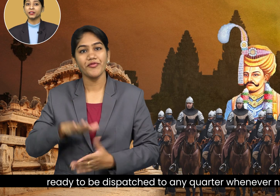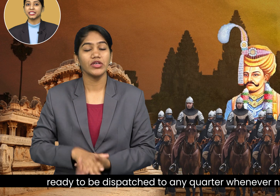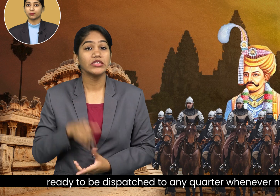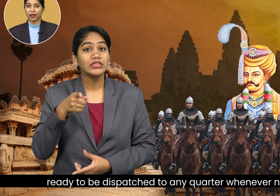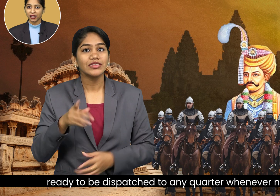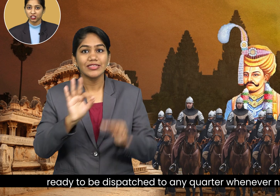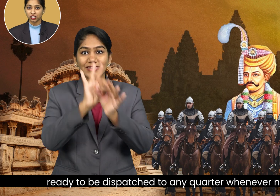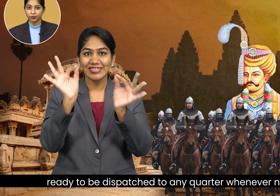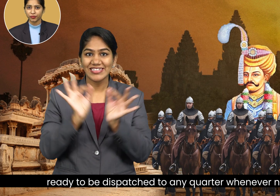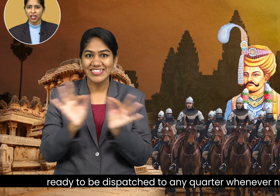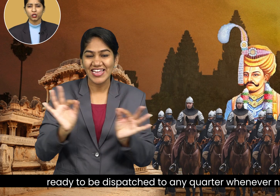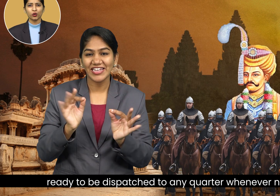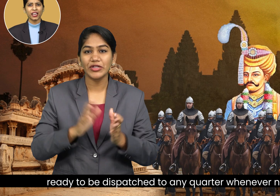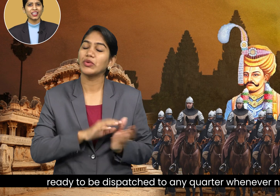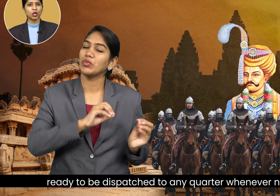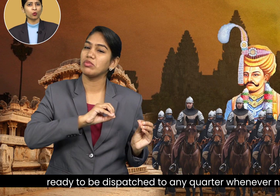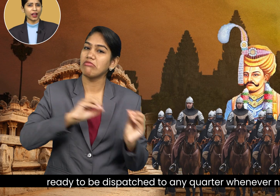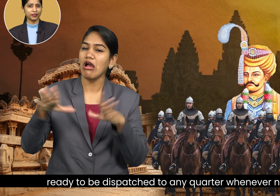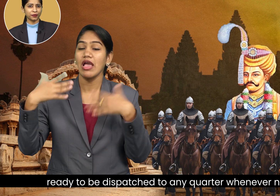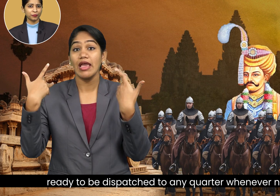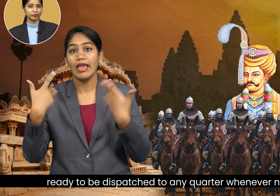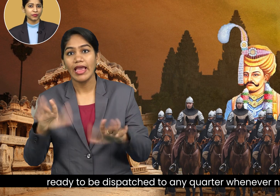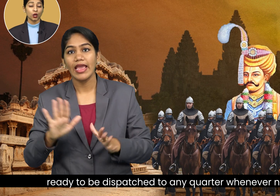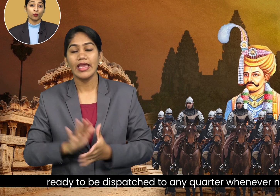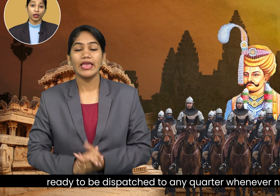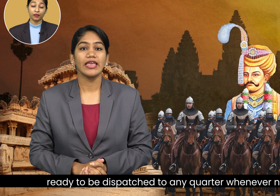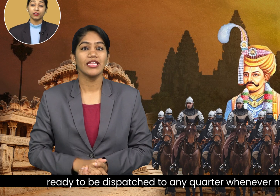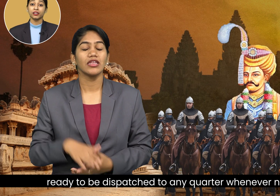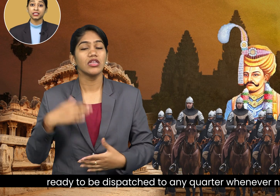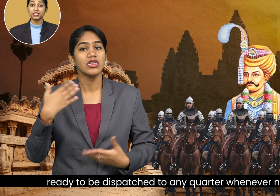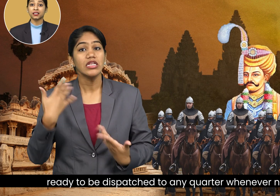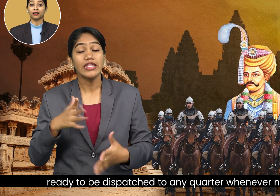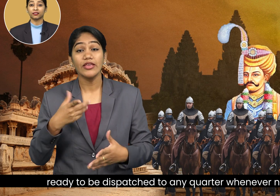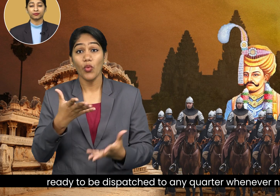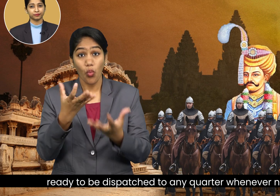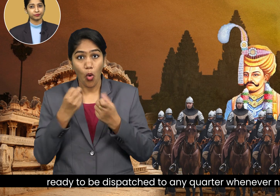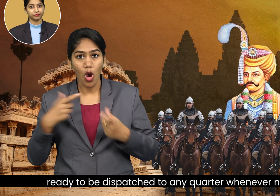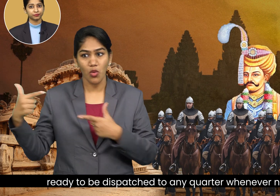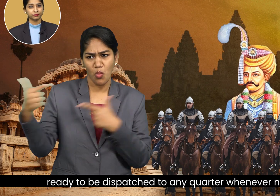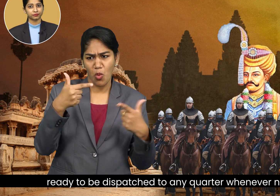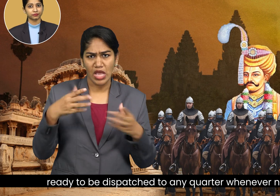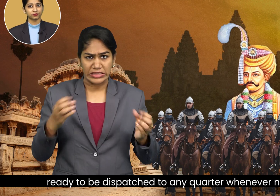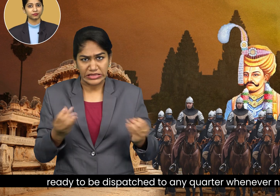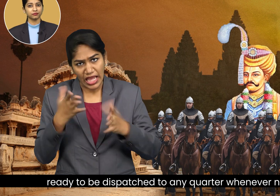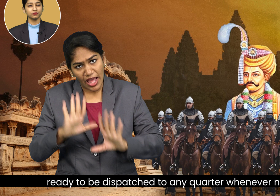ready to be dispatched to any quarter whenever necessary.